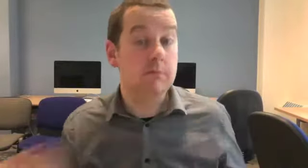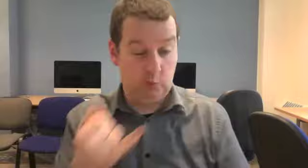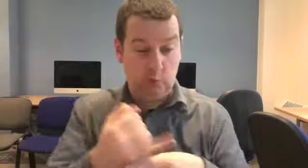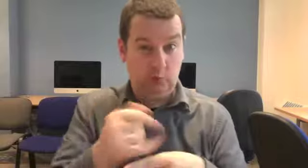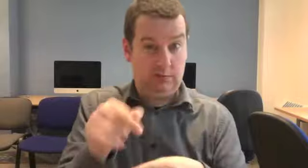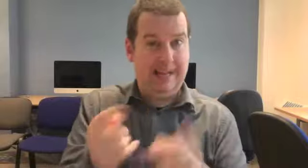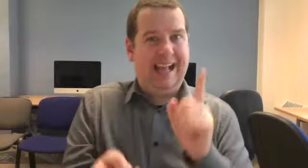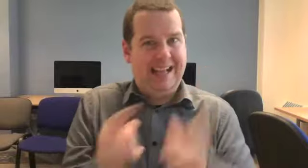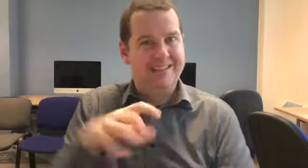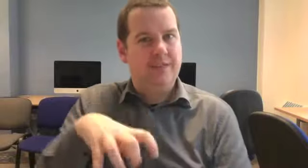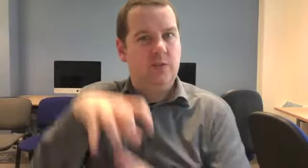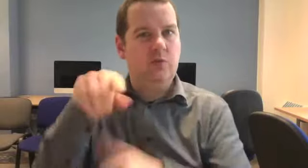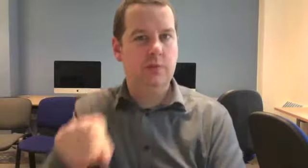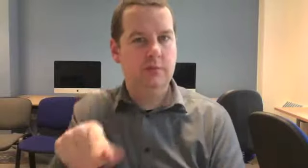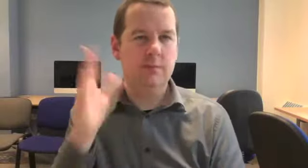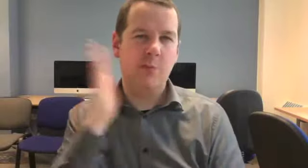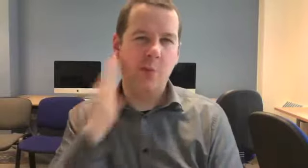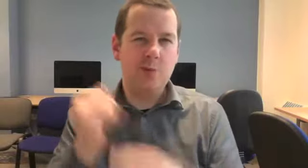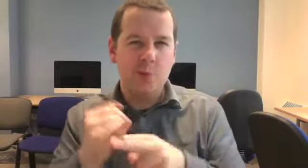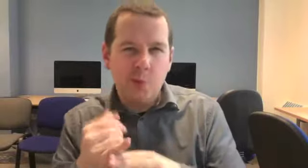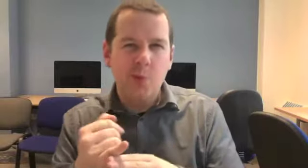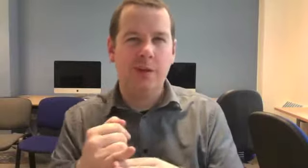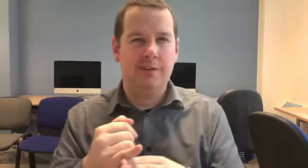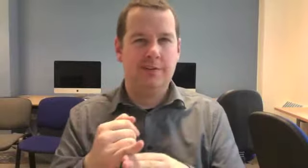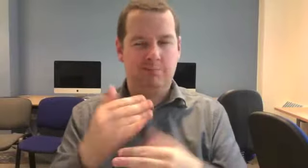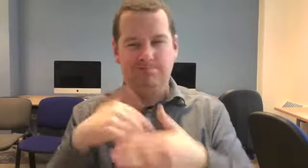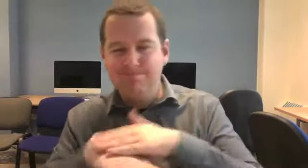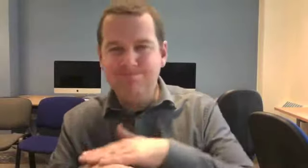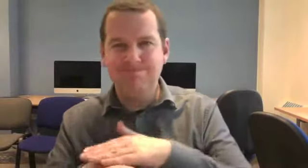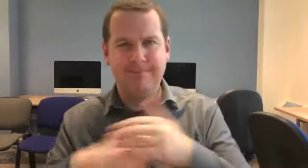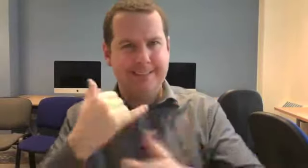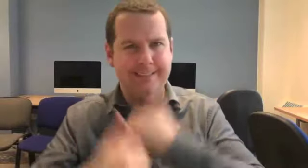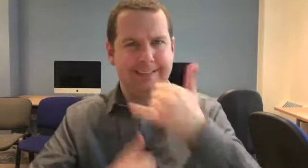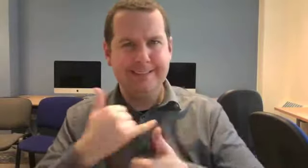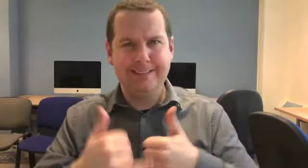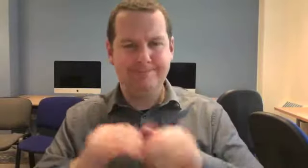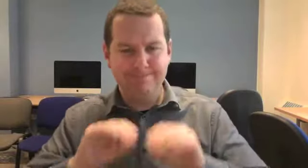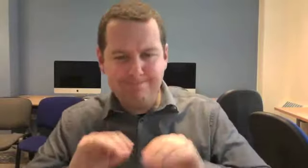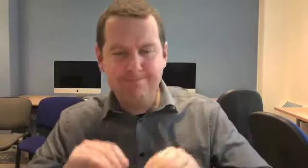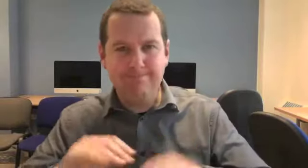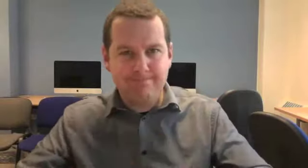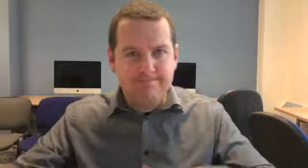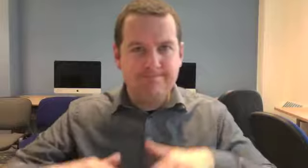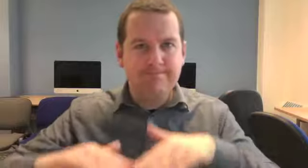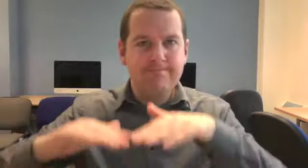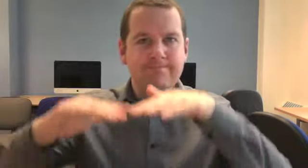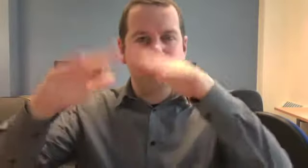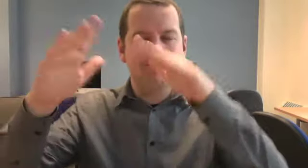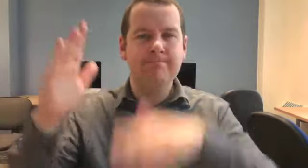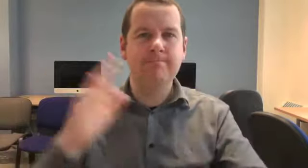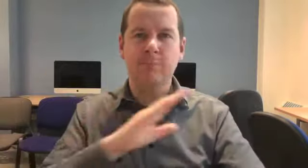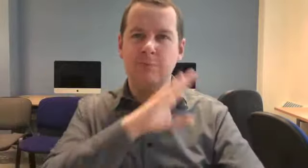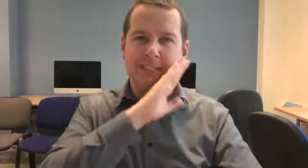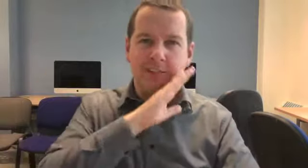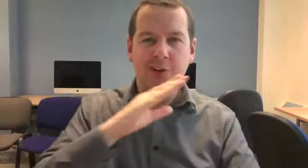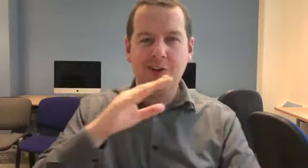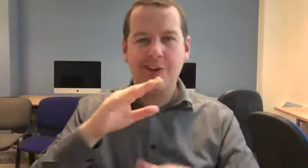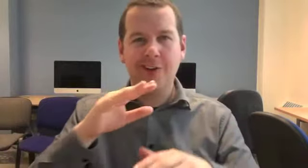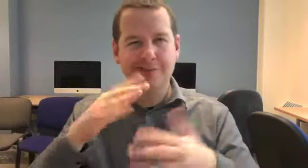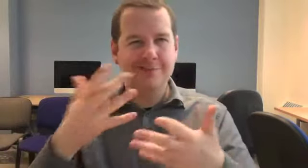the first kind of institution is deaf schools, because they were institutions. They were boarding schools where pupils would stay often for years to be educated. They were